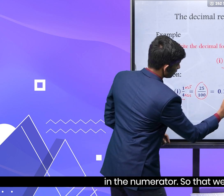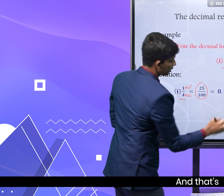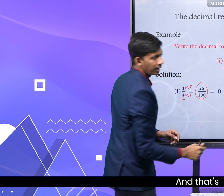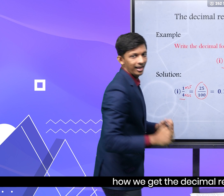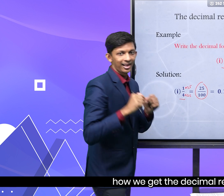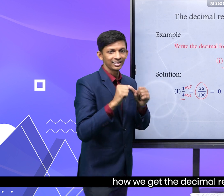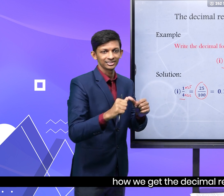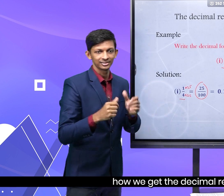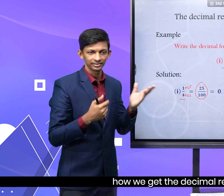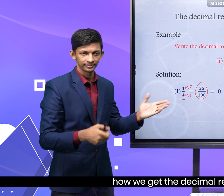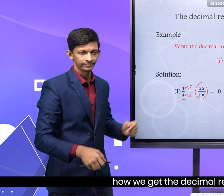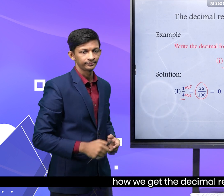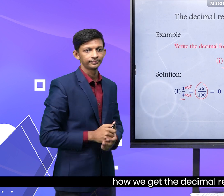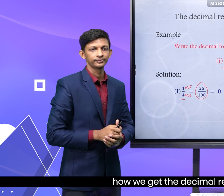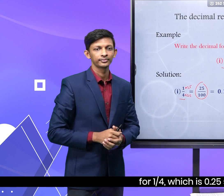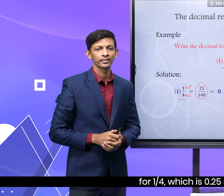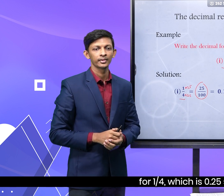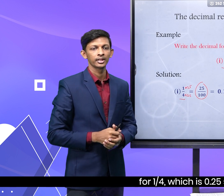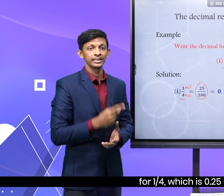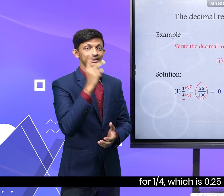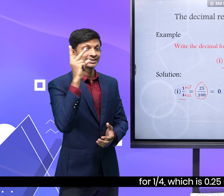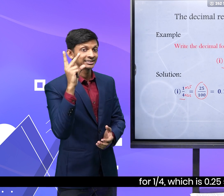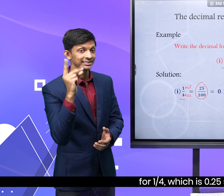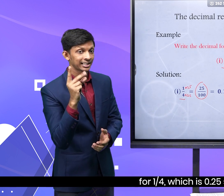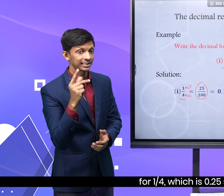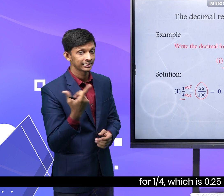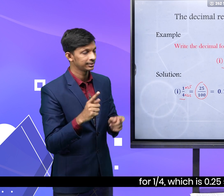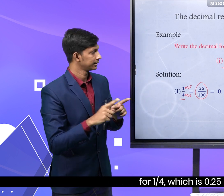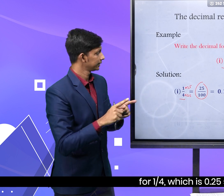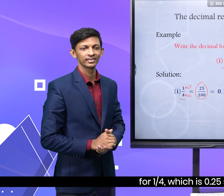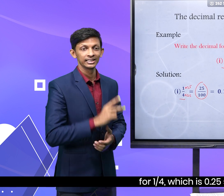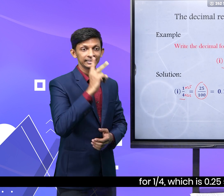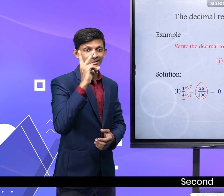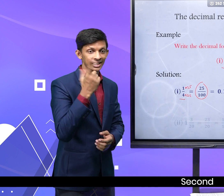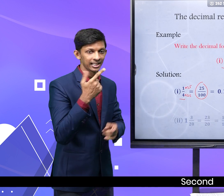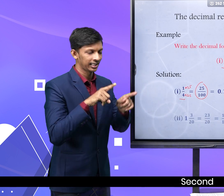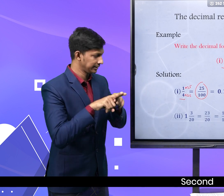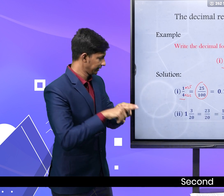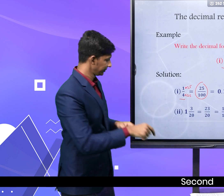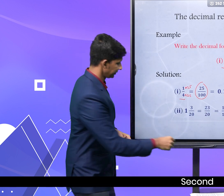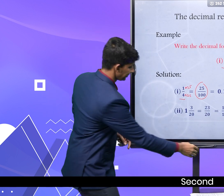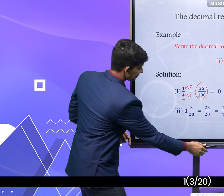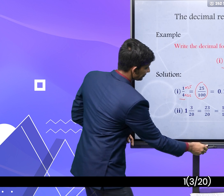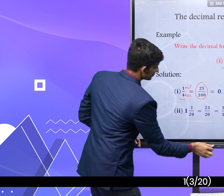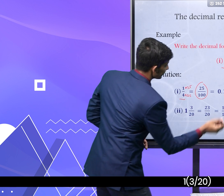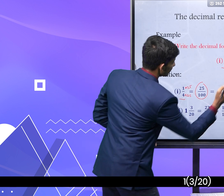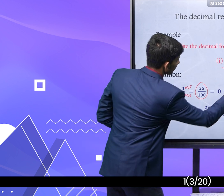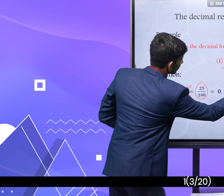and that's how we get the decimal representation for 1 by 4, which is 0.25. Second, 1, 3 by 20.